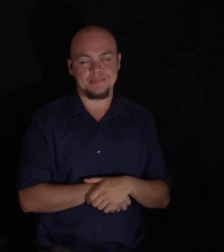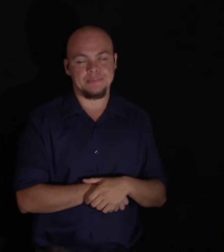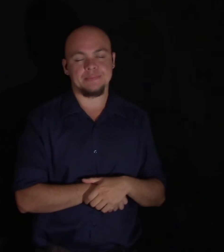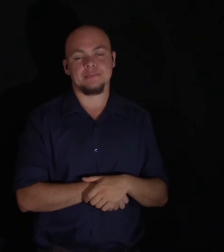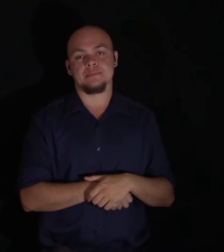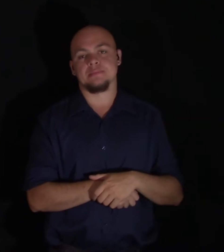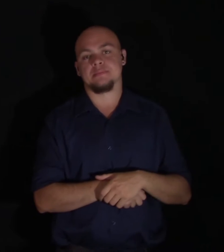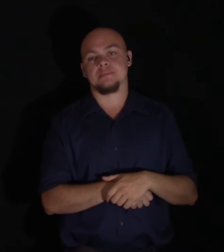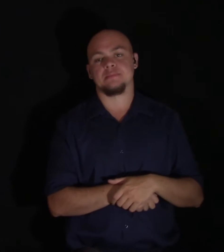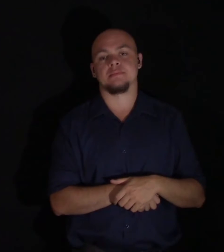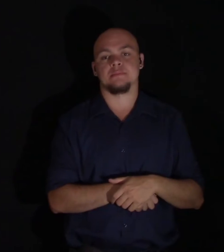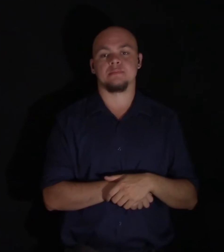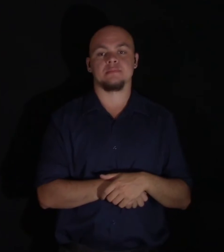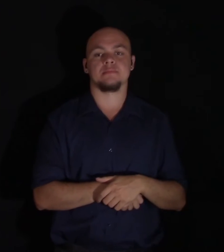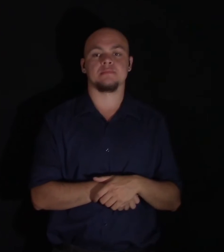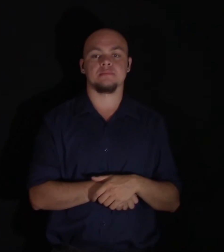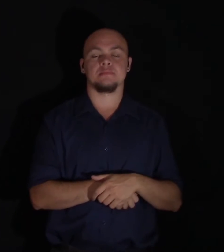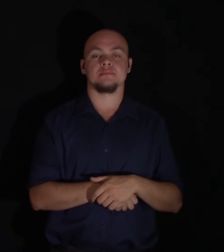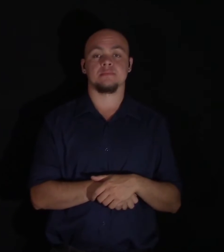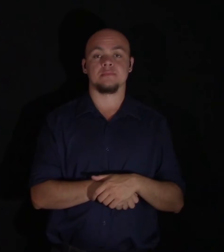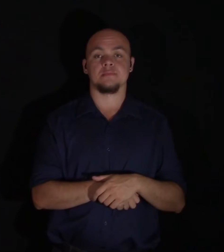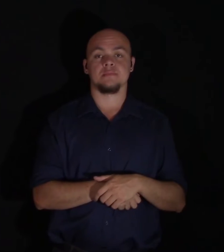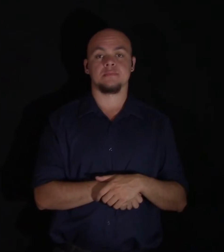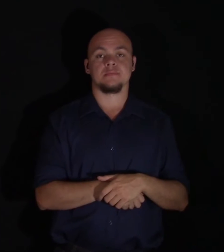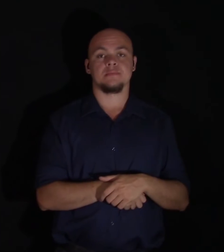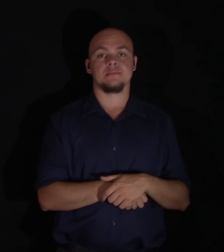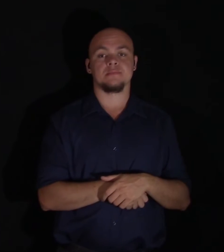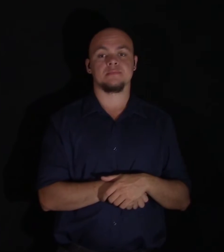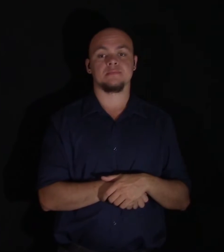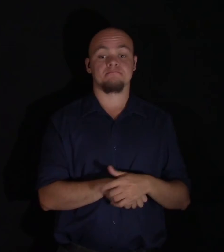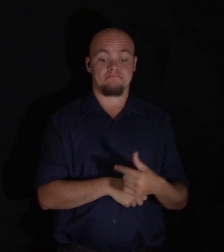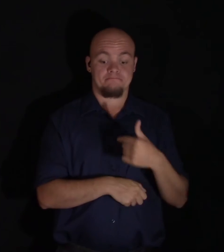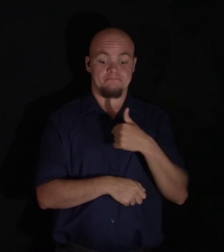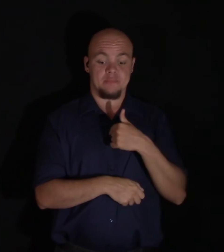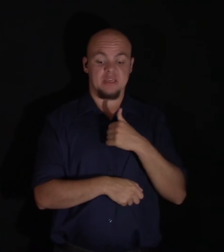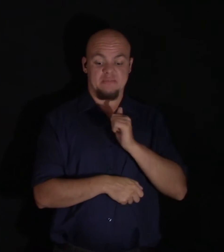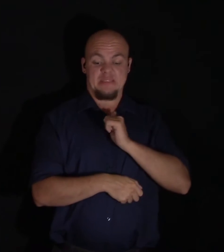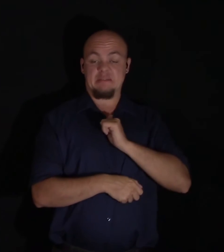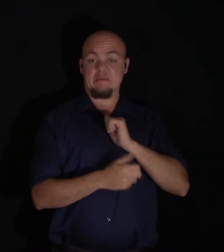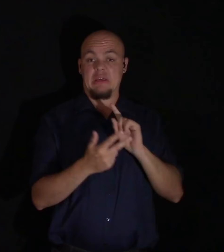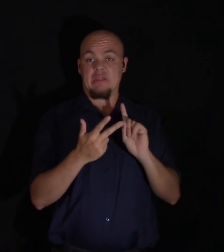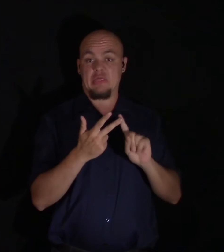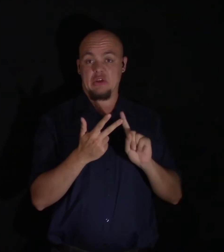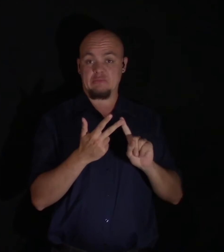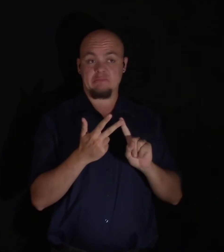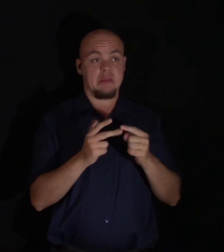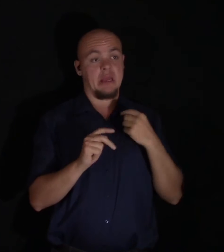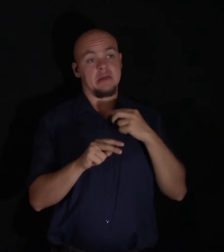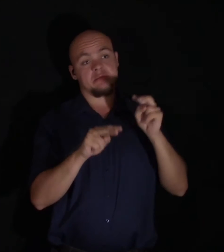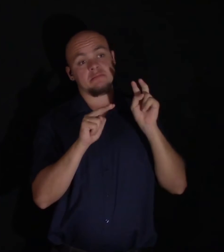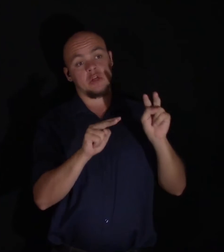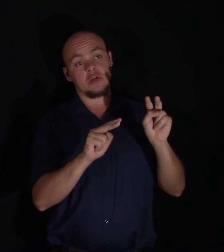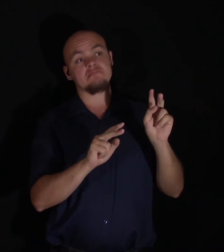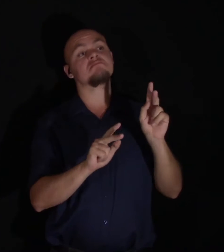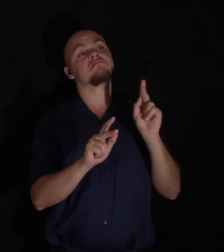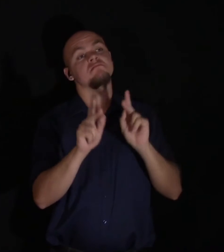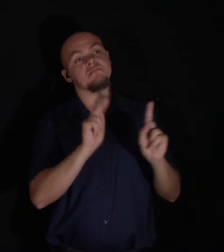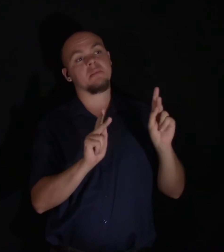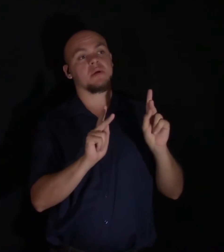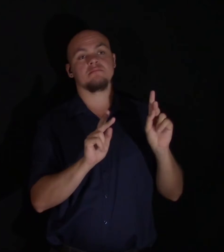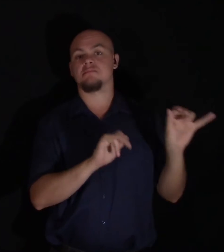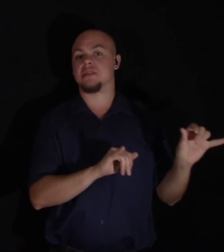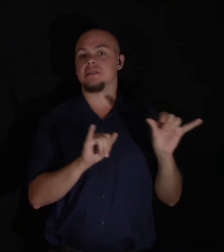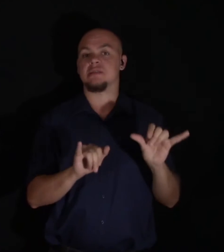authority, those sort of things. I, on the other hand, view them as people, like all of us,